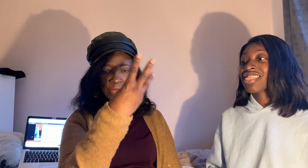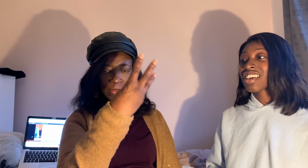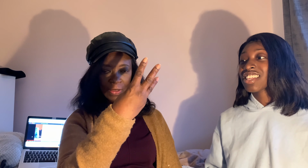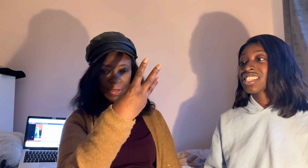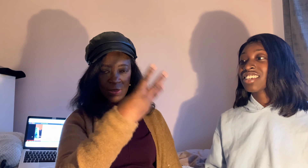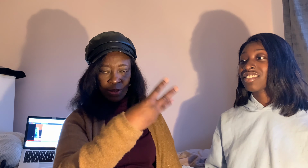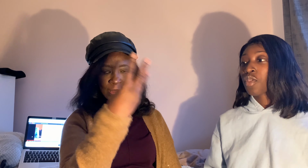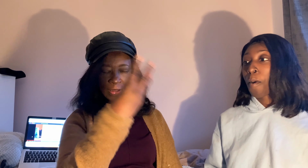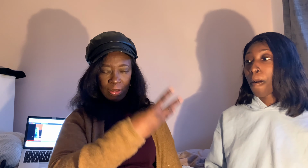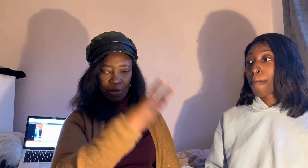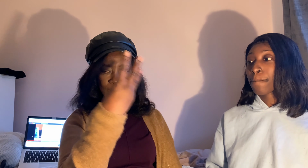13,